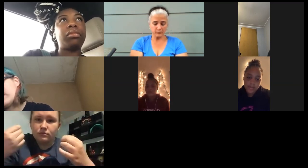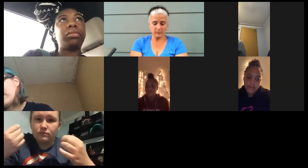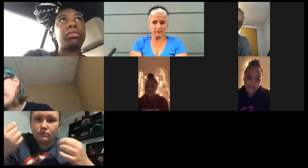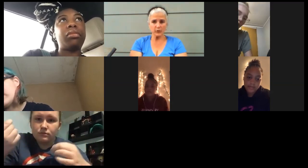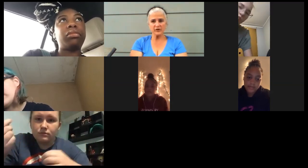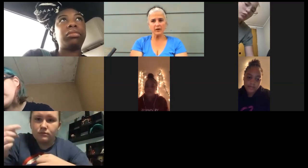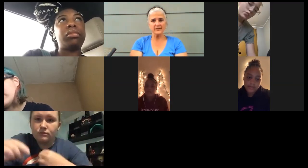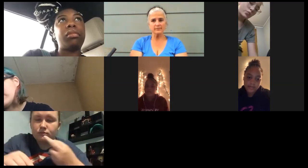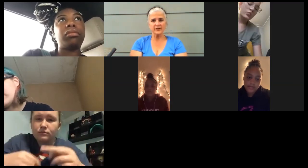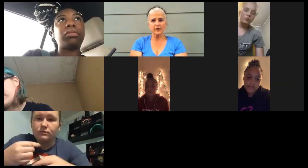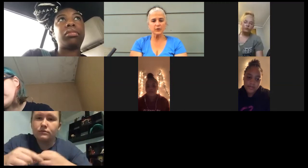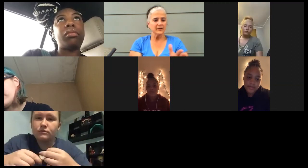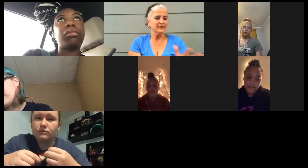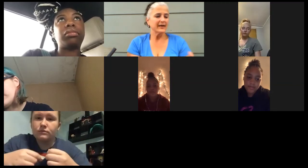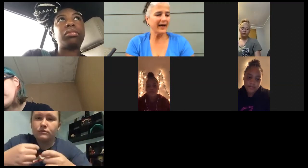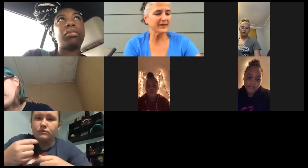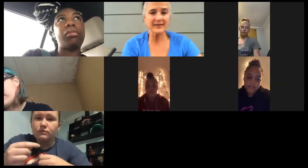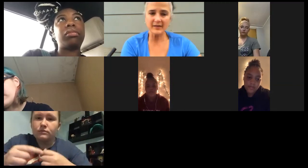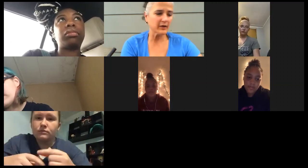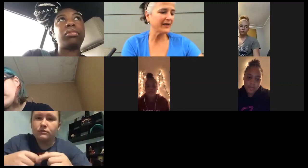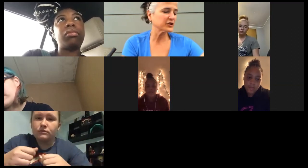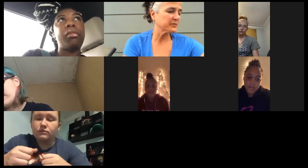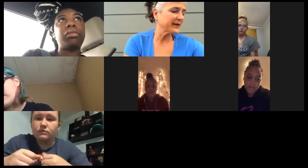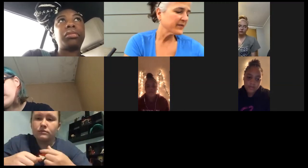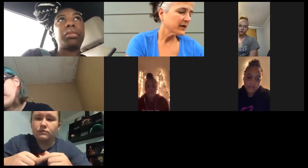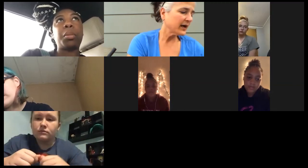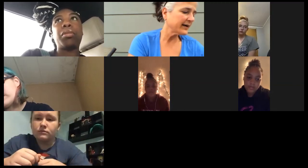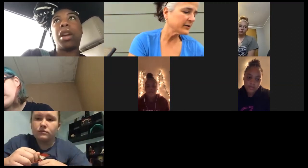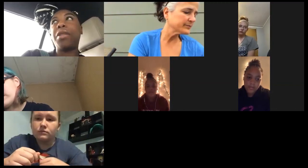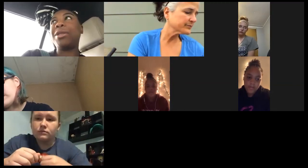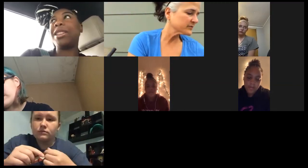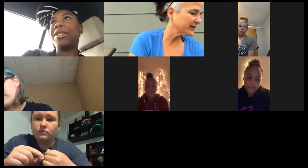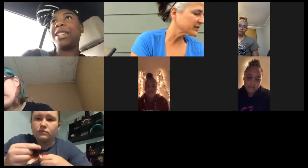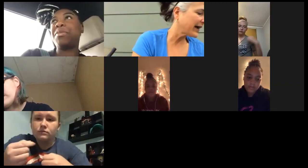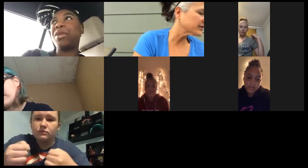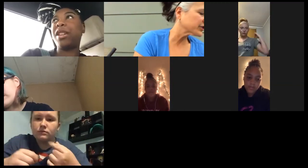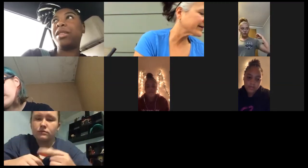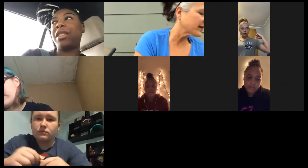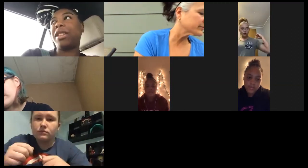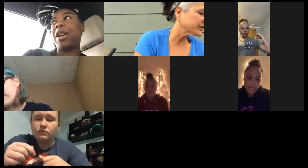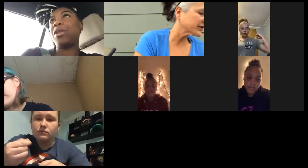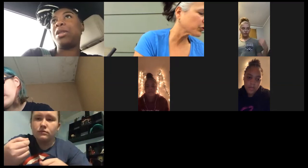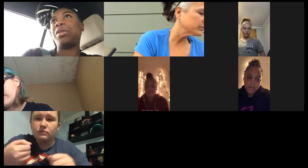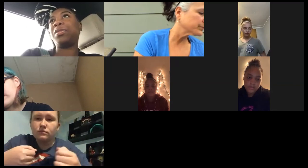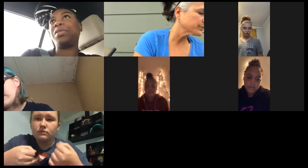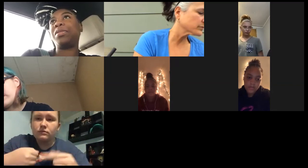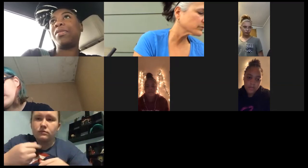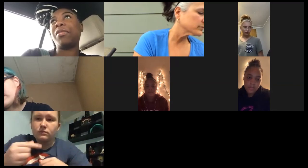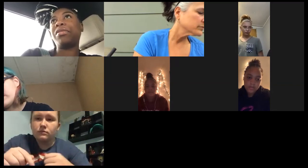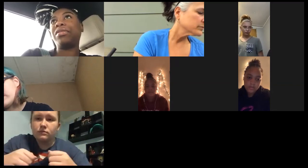School, which is awesome. So Alice, you're with me. Alice, you're at